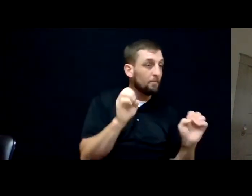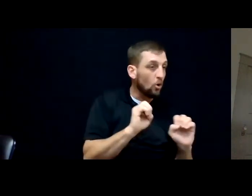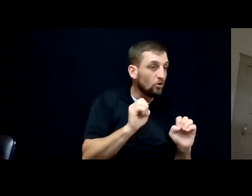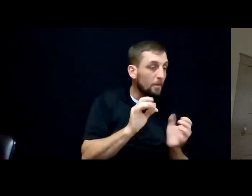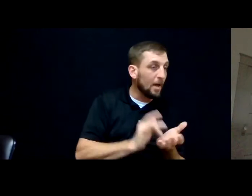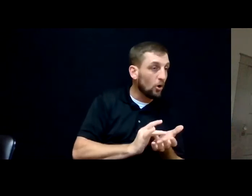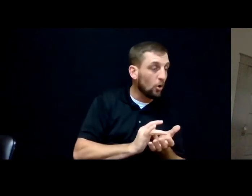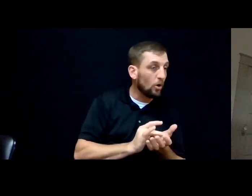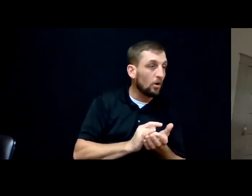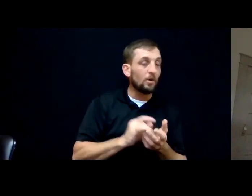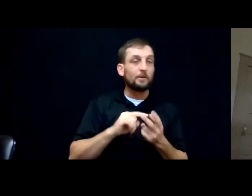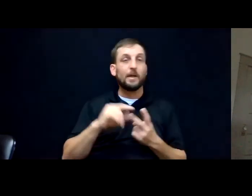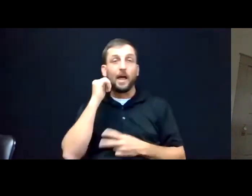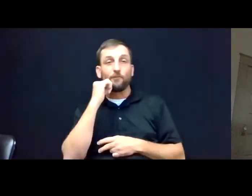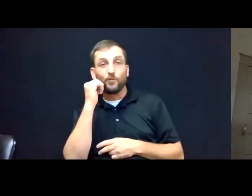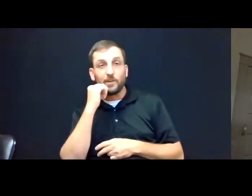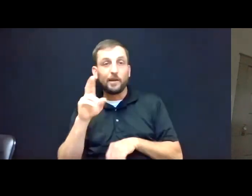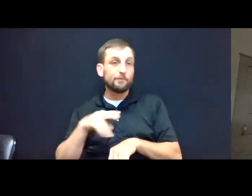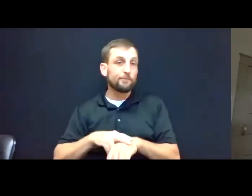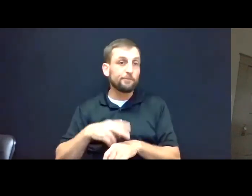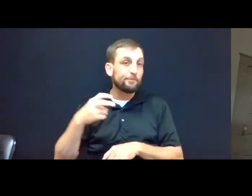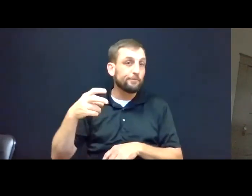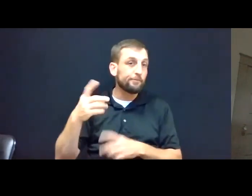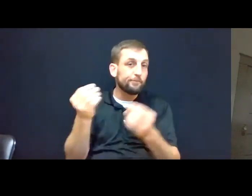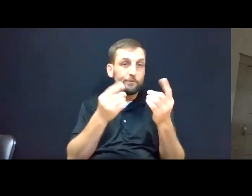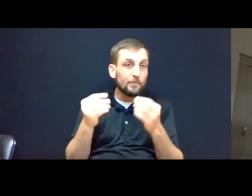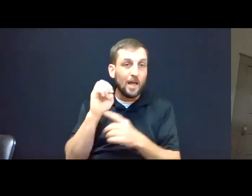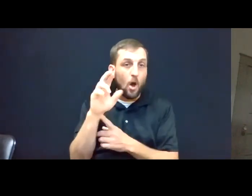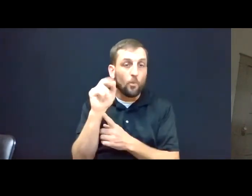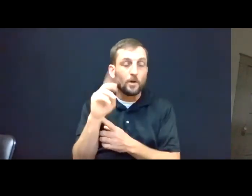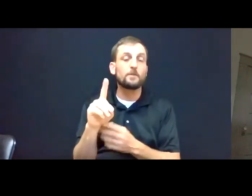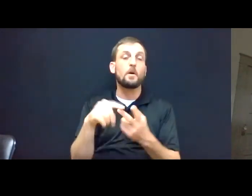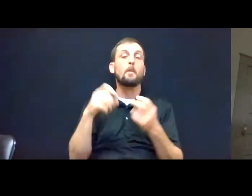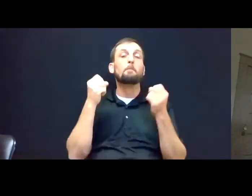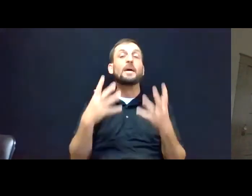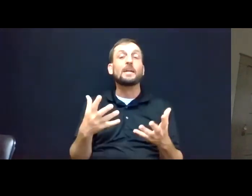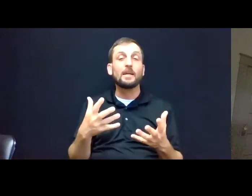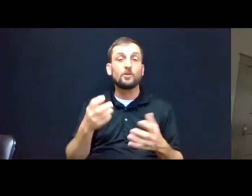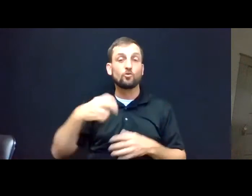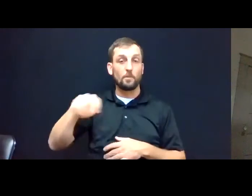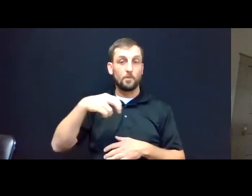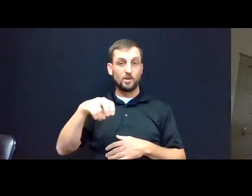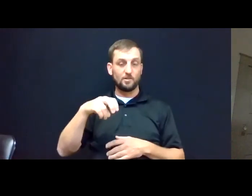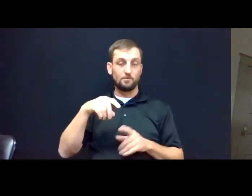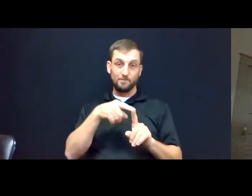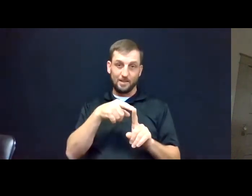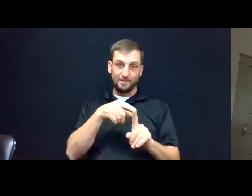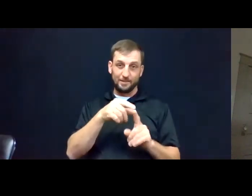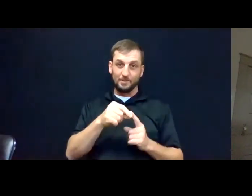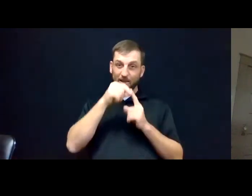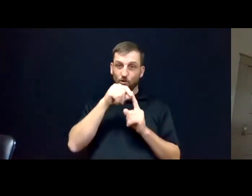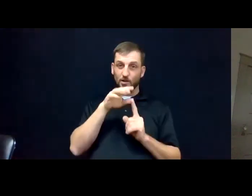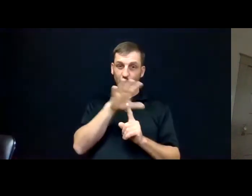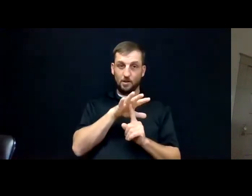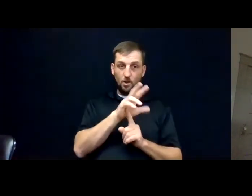everyday errands. Many of our transportation agencies, especially those who are 5310 that work as